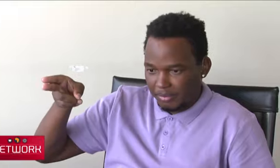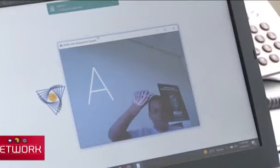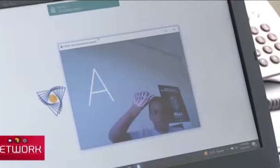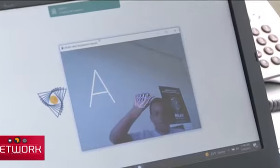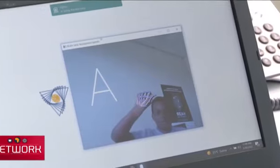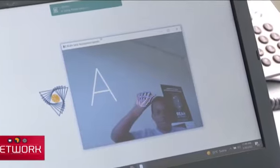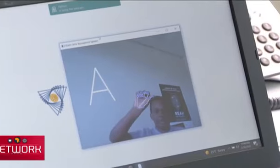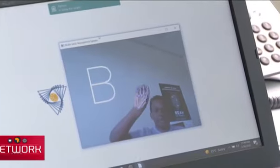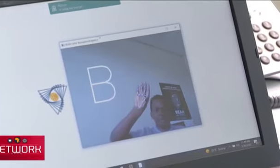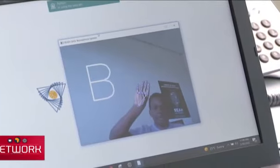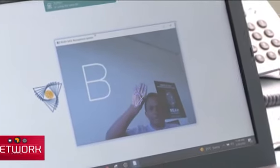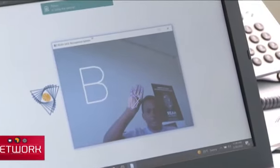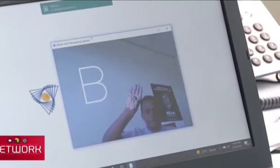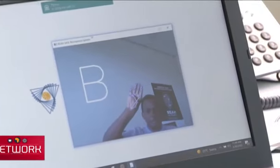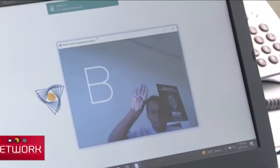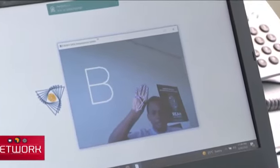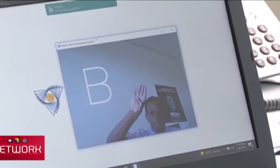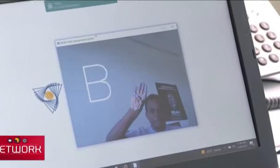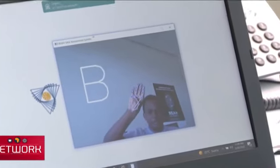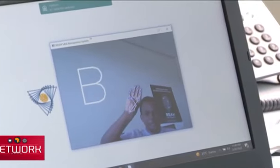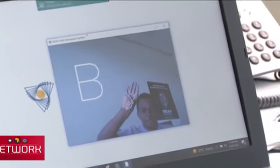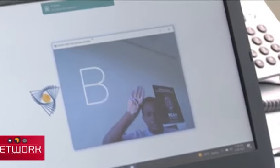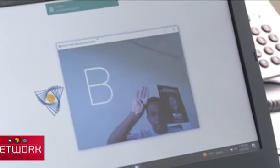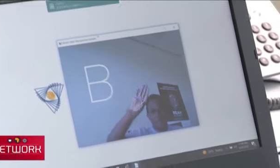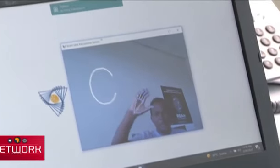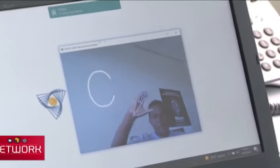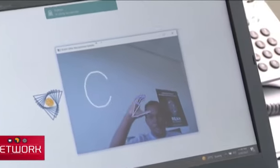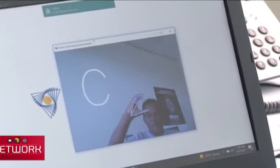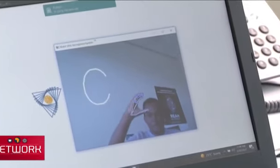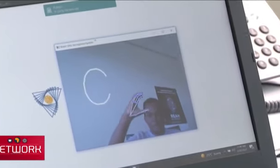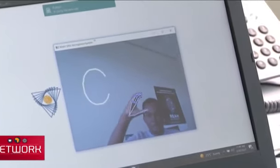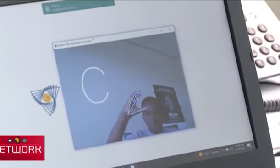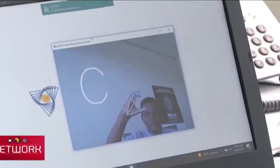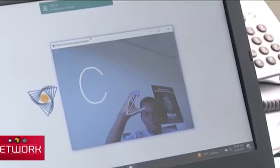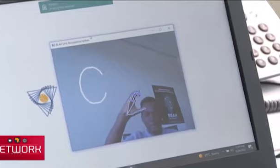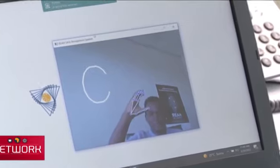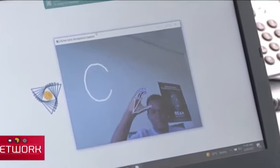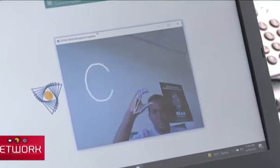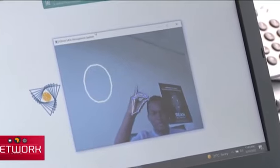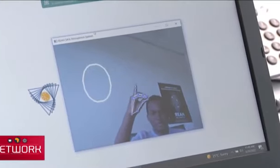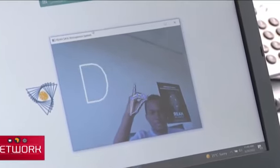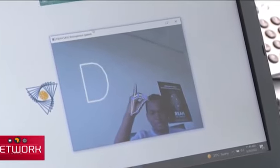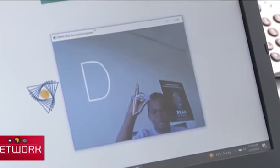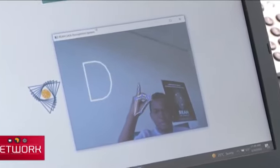is future coding. Analysts say, while there's still a long way to go, this